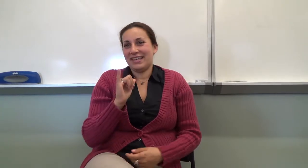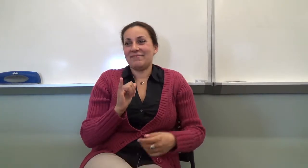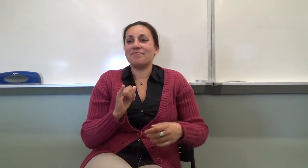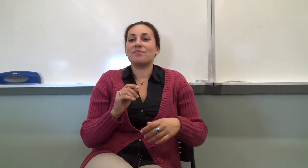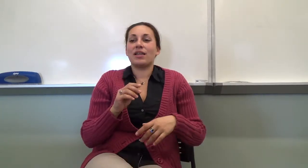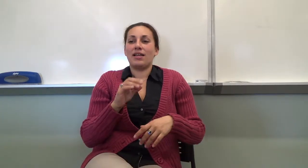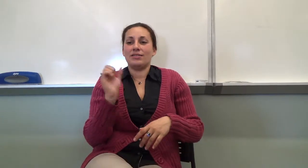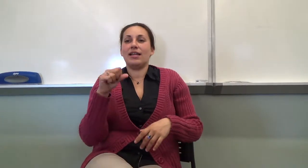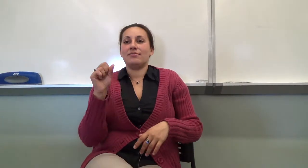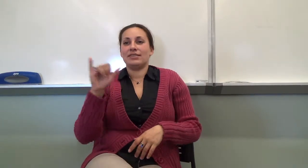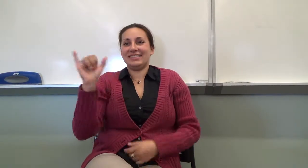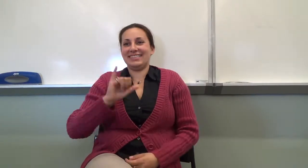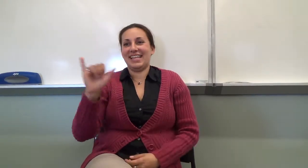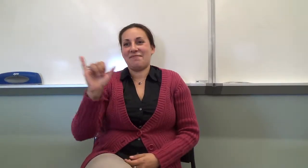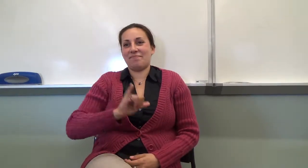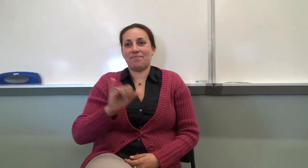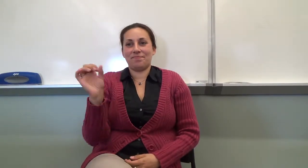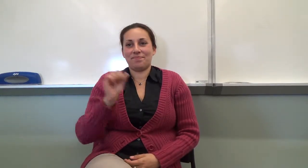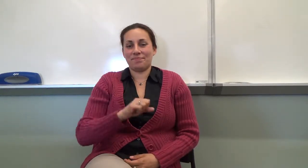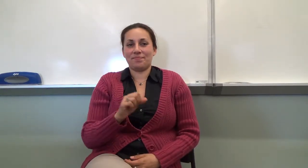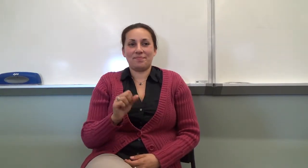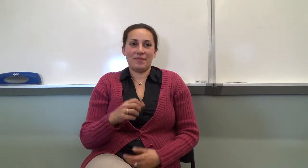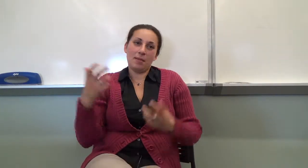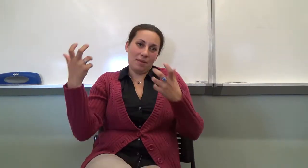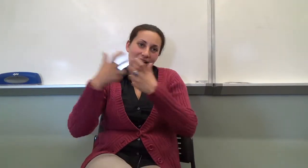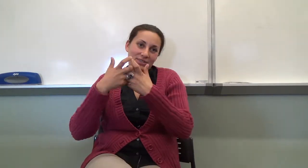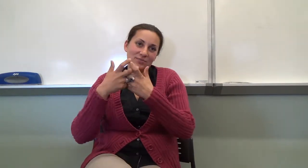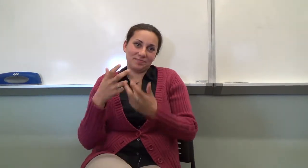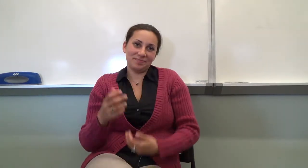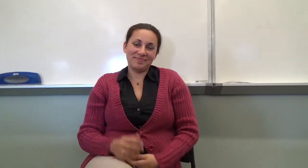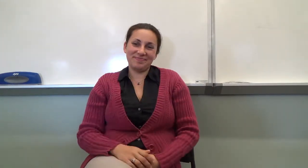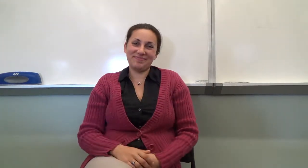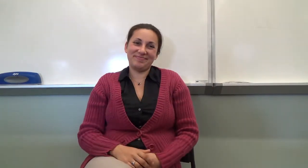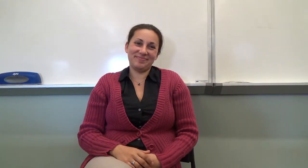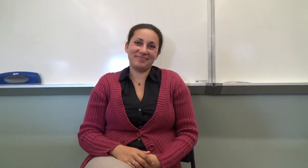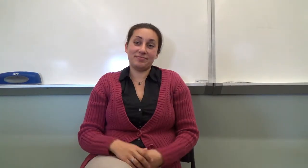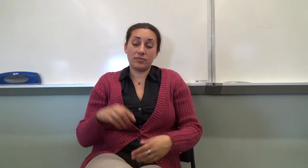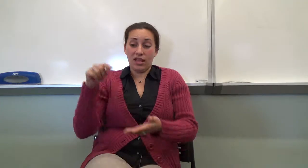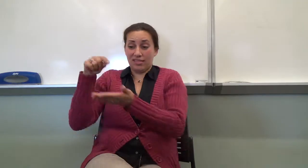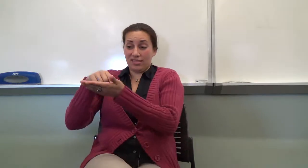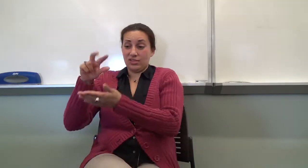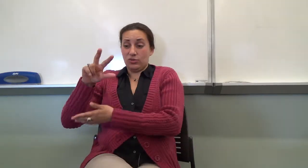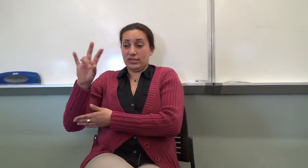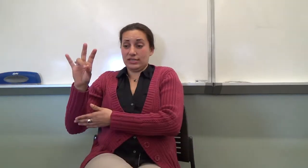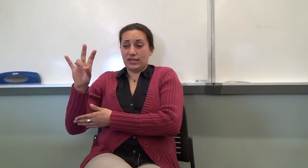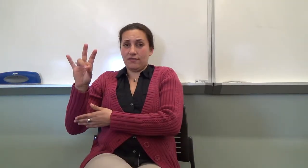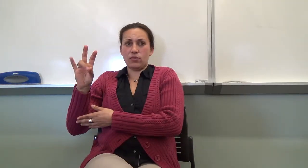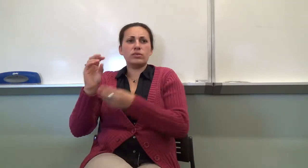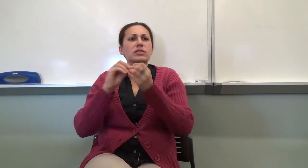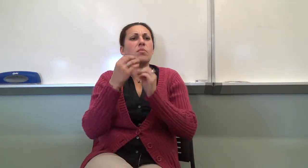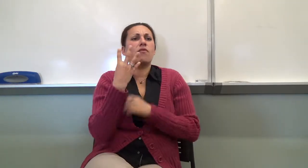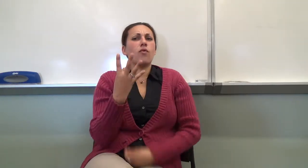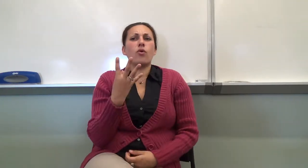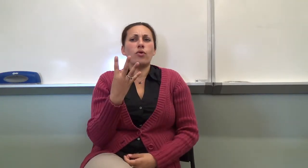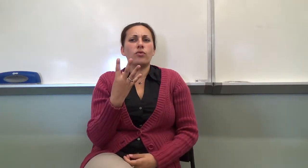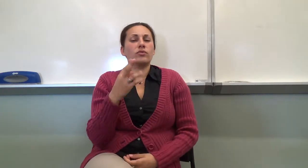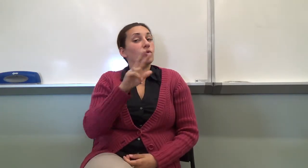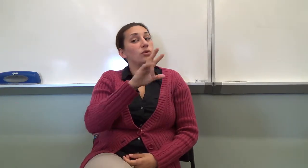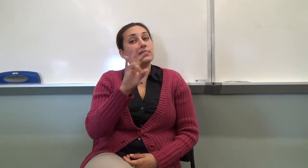be corresponding. This is 37. If this is 37, what's 4? 37, because they're vertical,